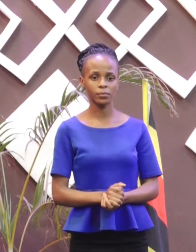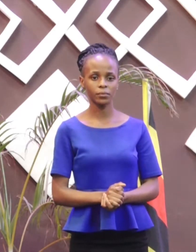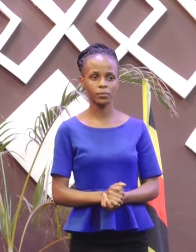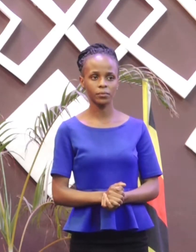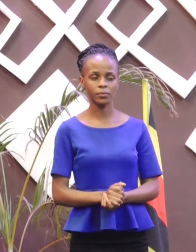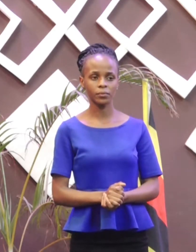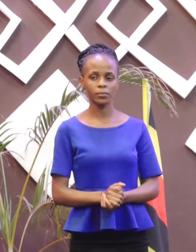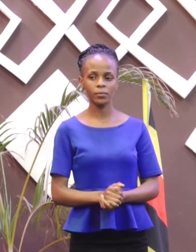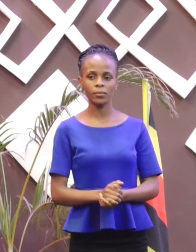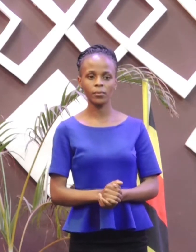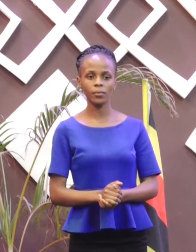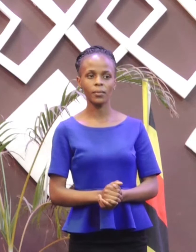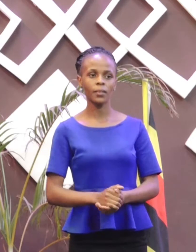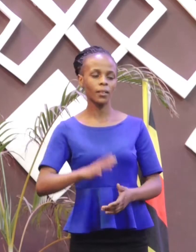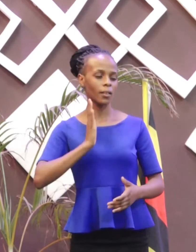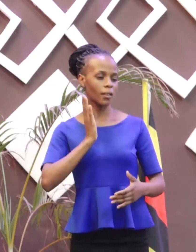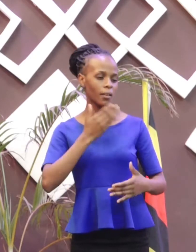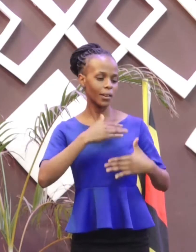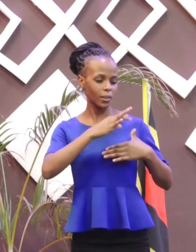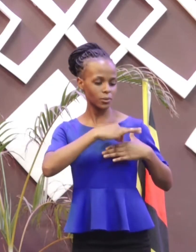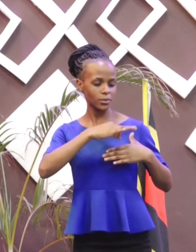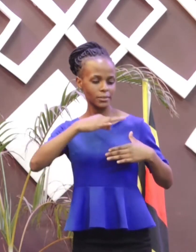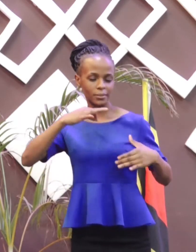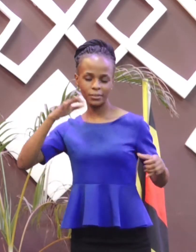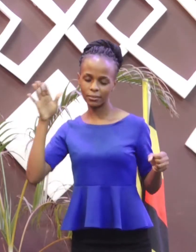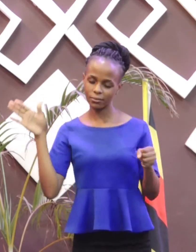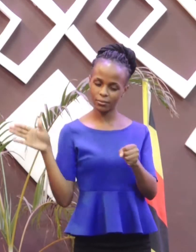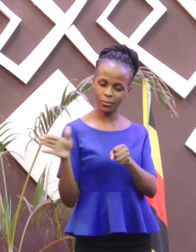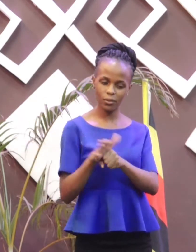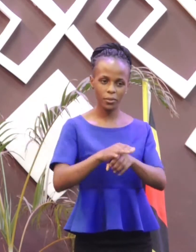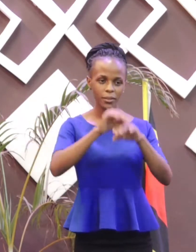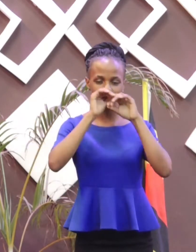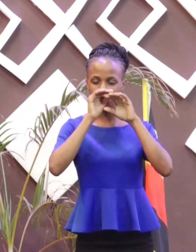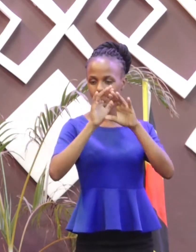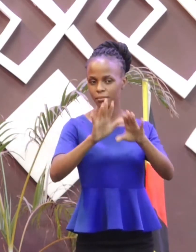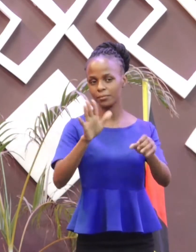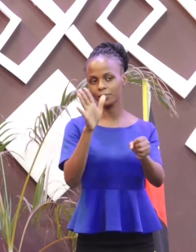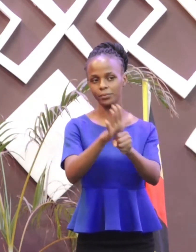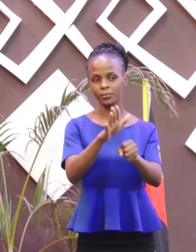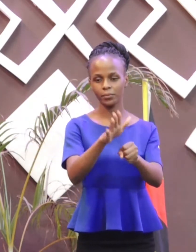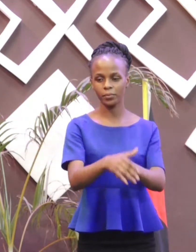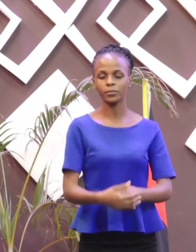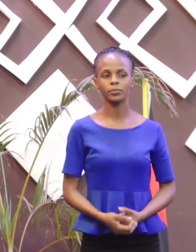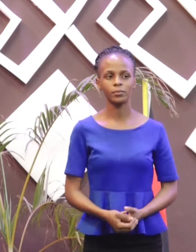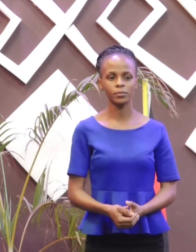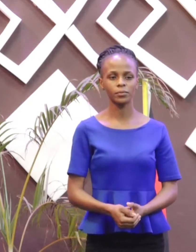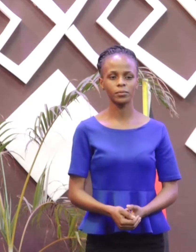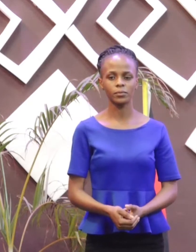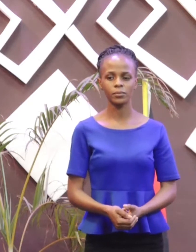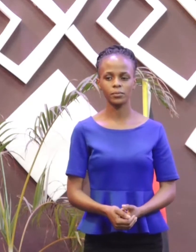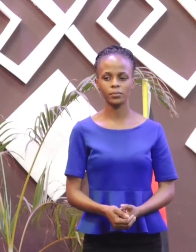morning. Meme zaffe ziweereddwa omukisa. Our souls have been blessed.